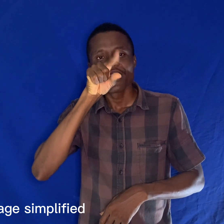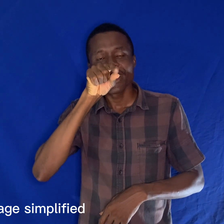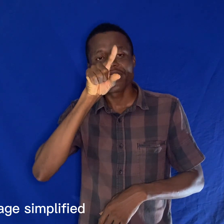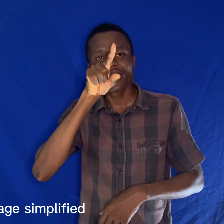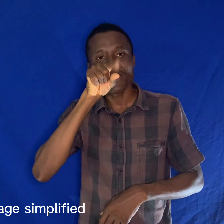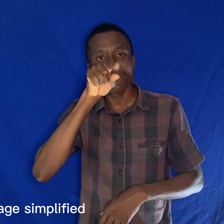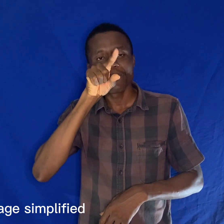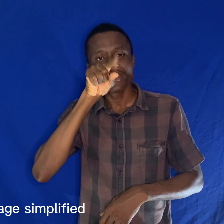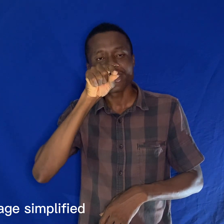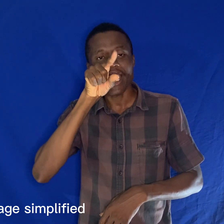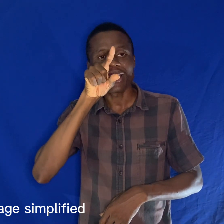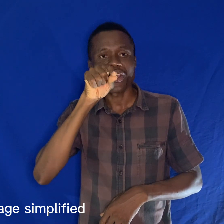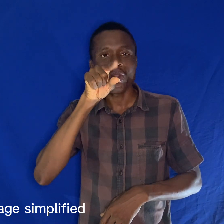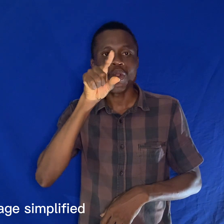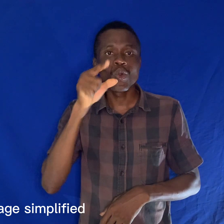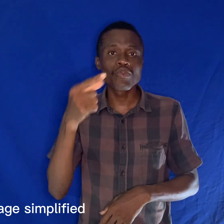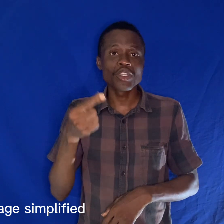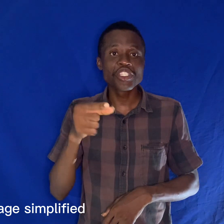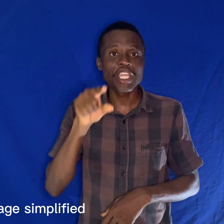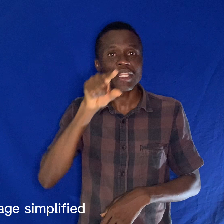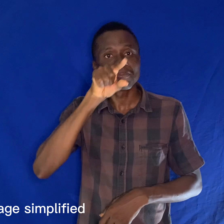This same sign goes for chicken,